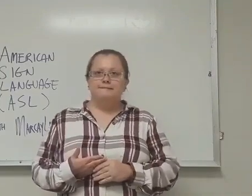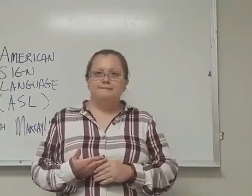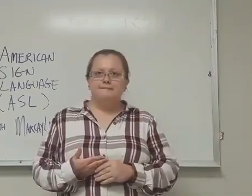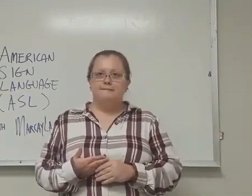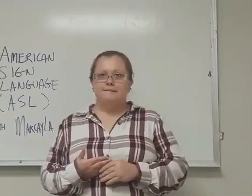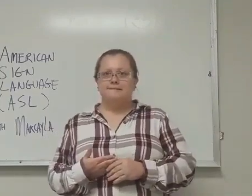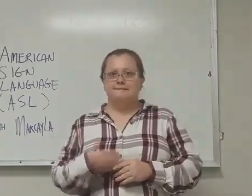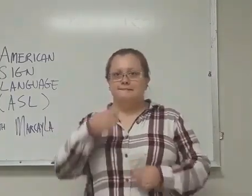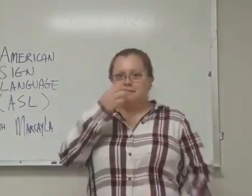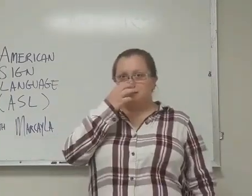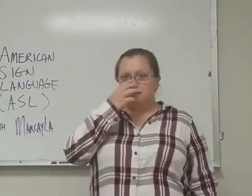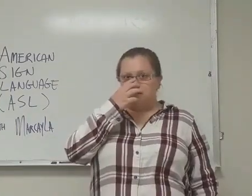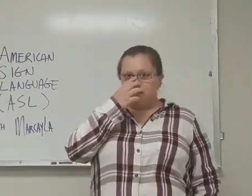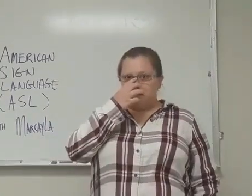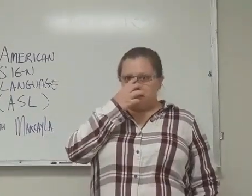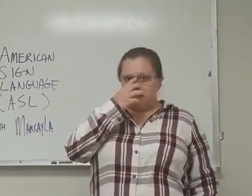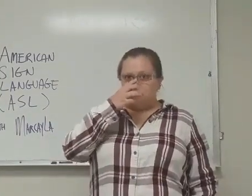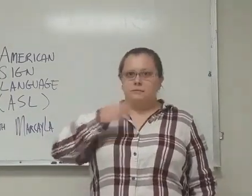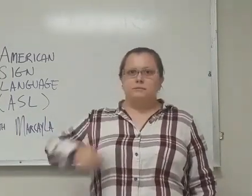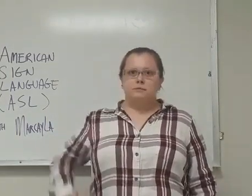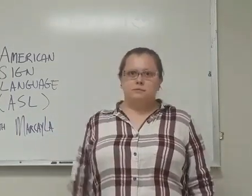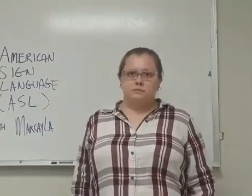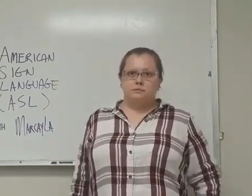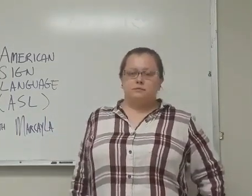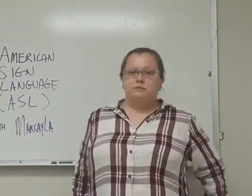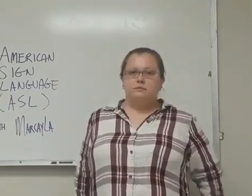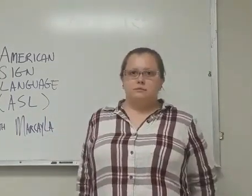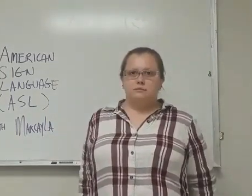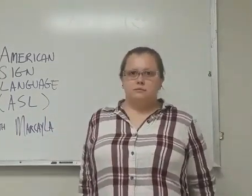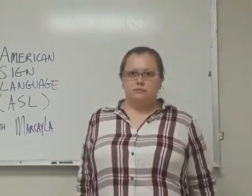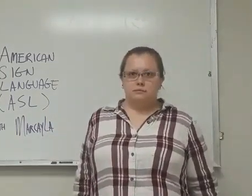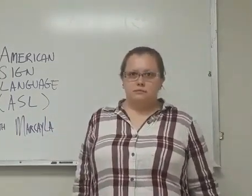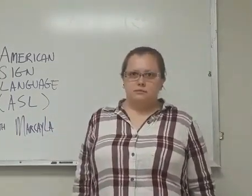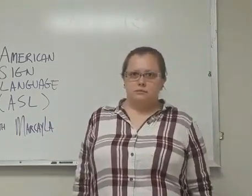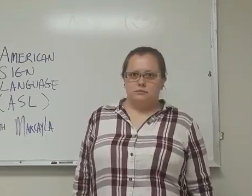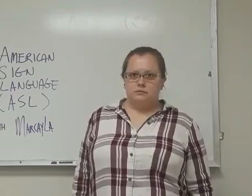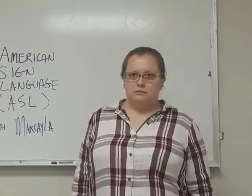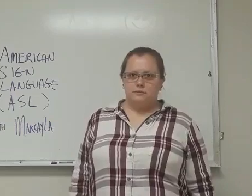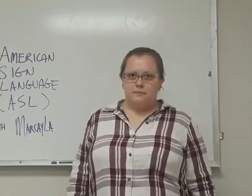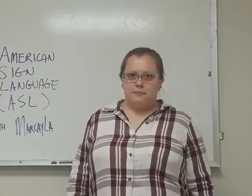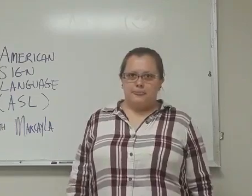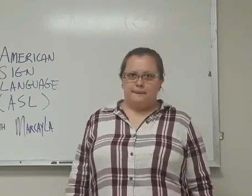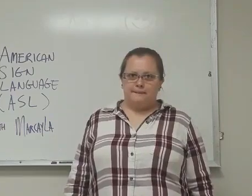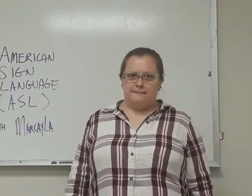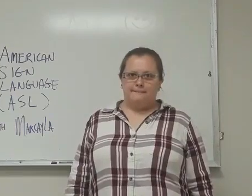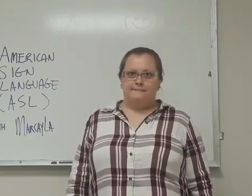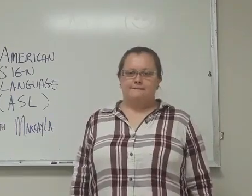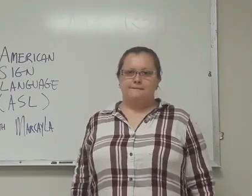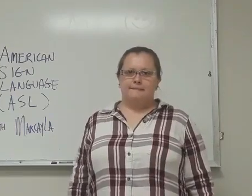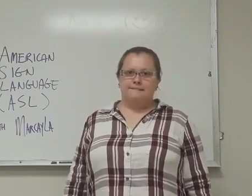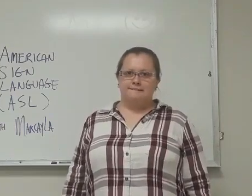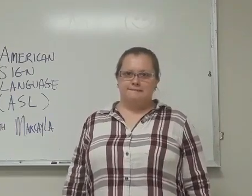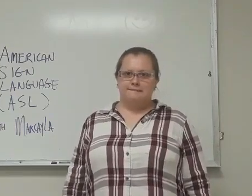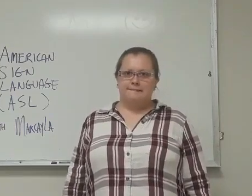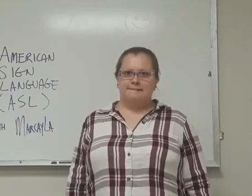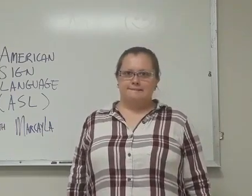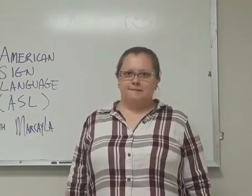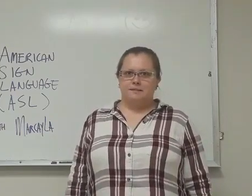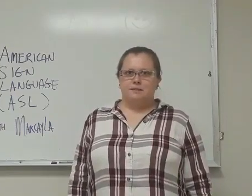why I felt we needed an ASL class was just because there are people in the area who maybe are hard